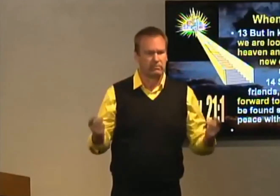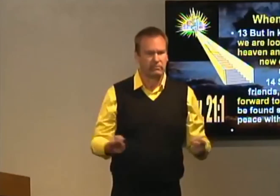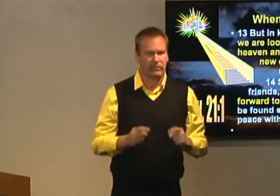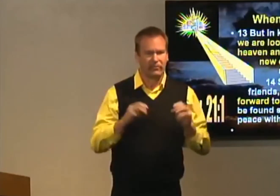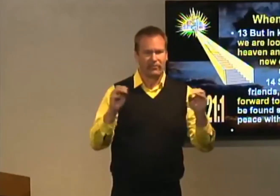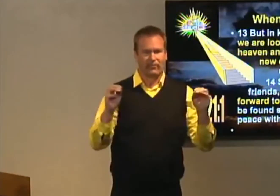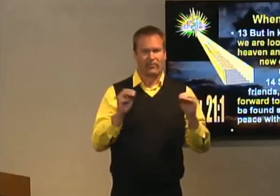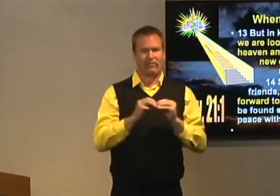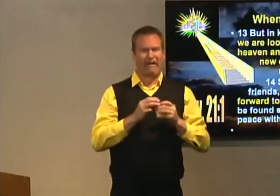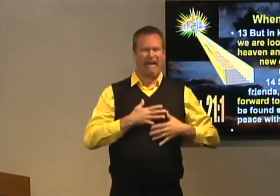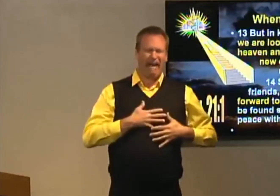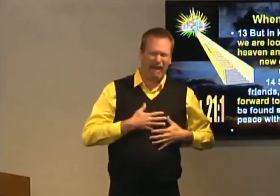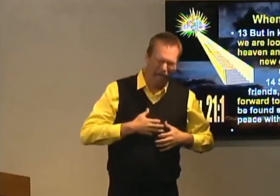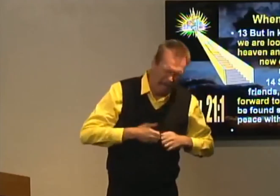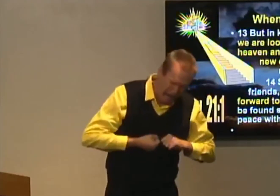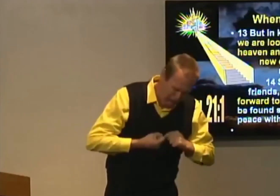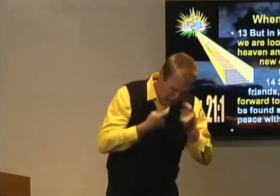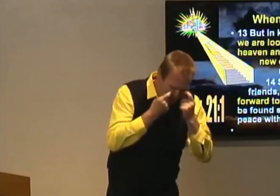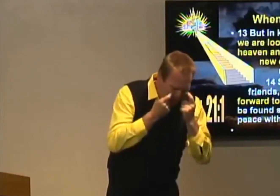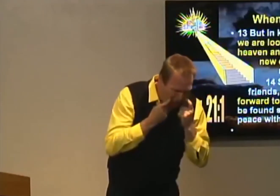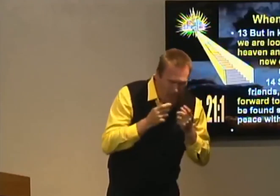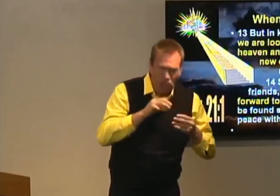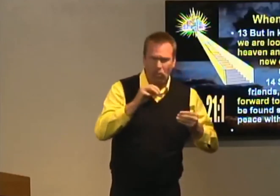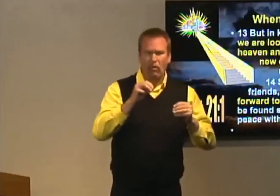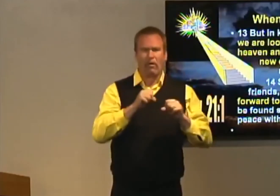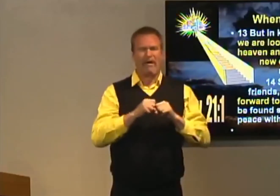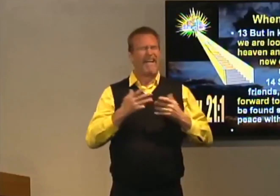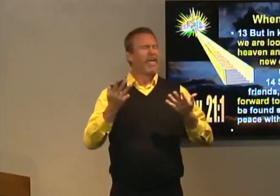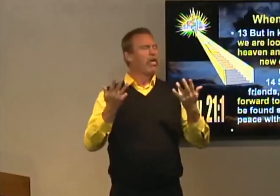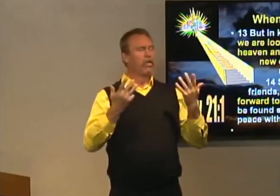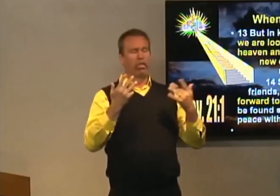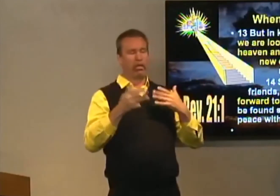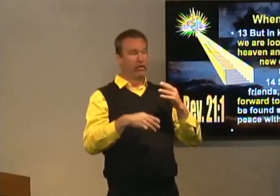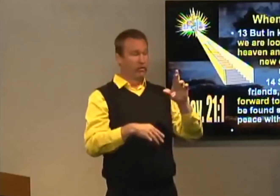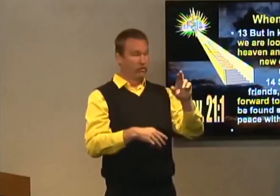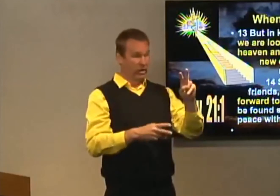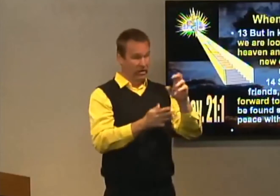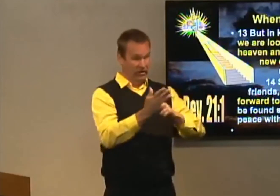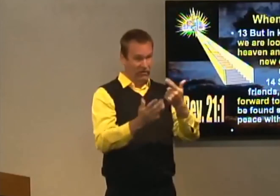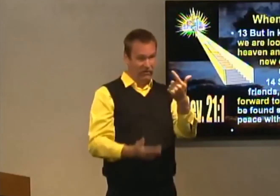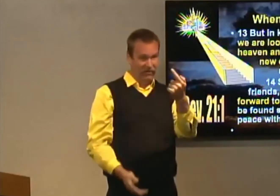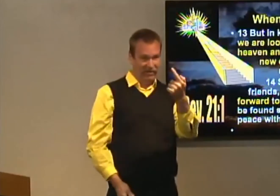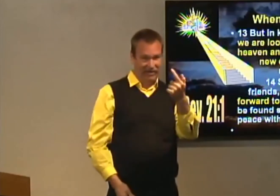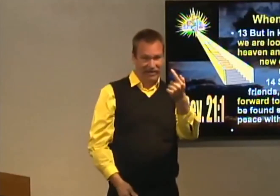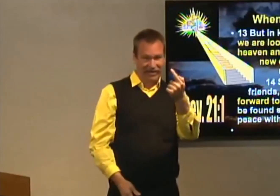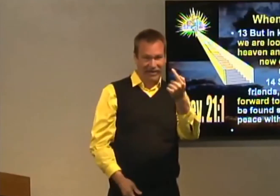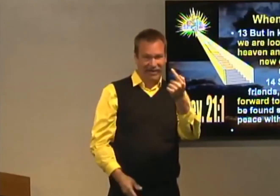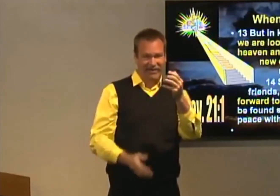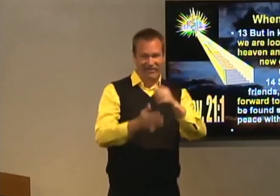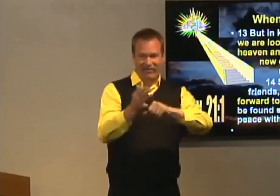Meaning that the earth will be new with no more sin, no more grief, no more sorrow.